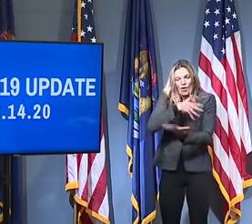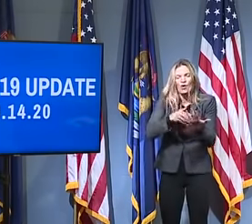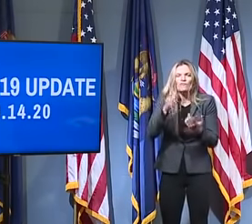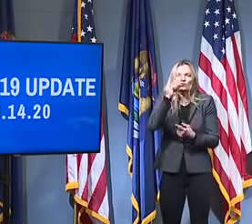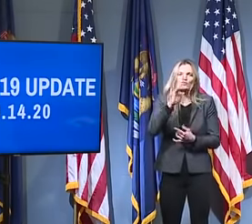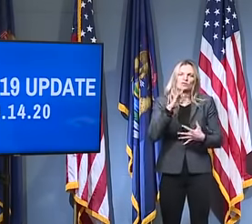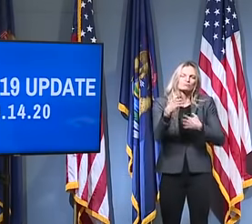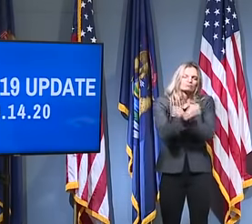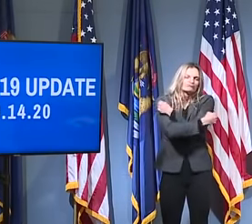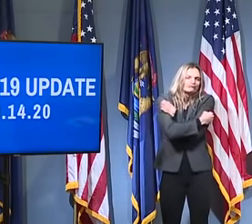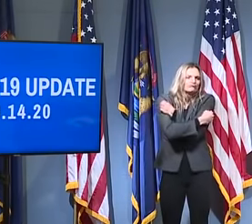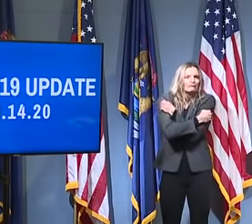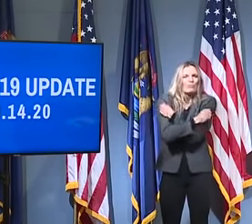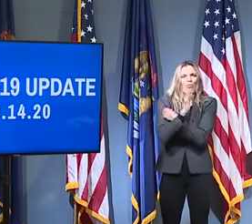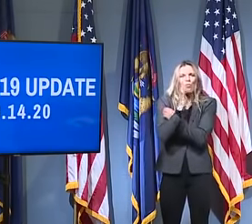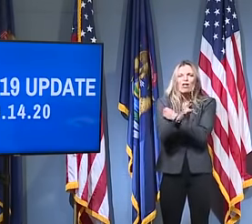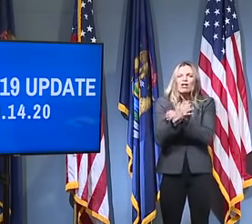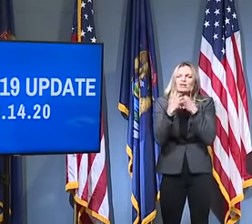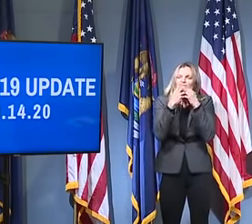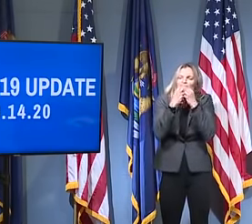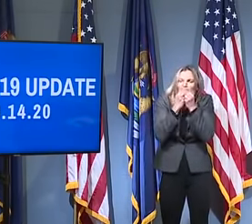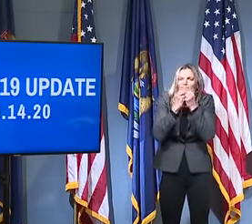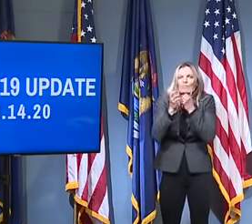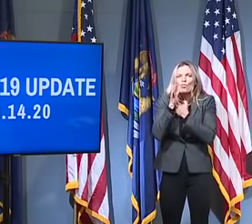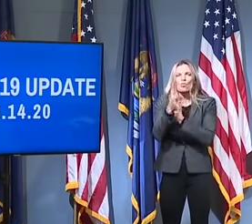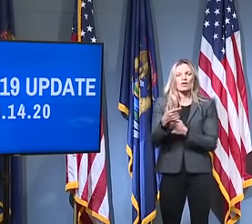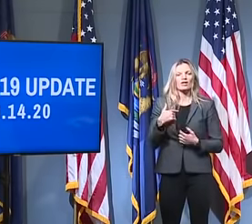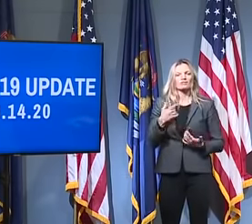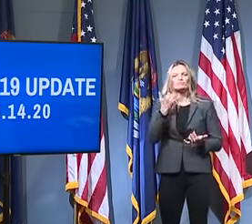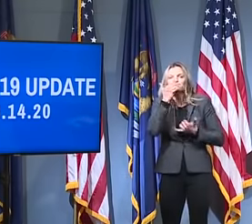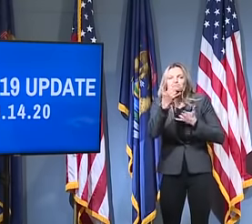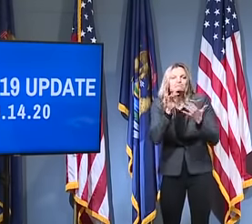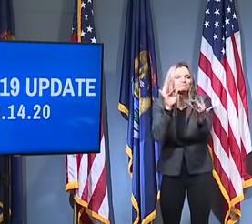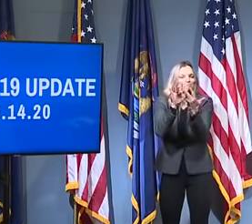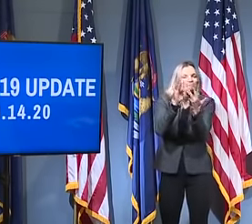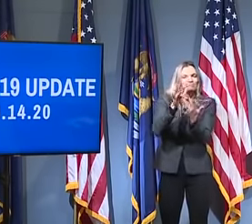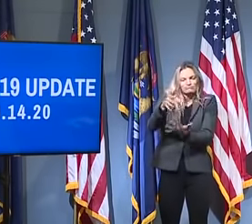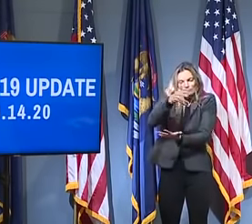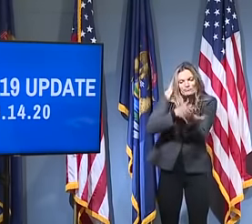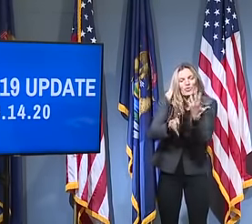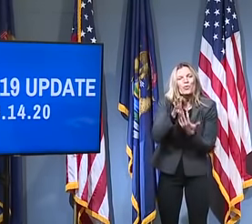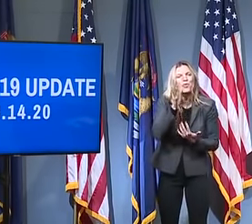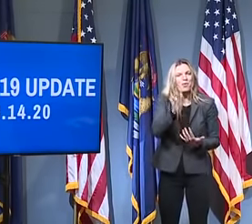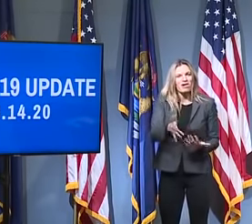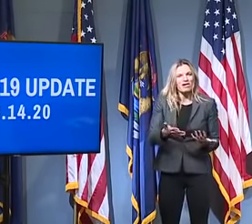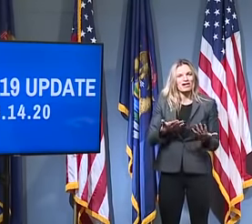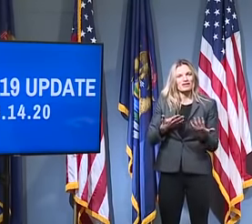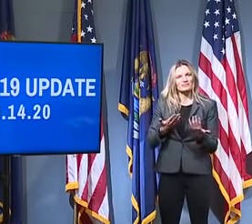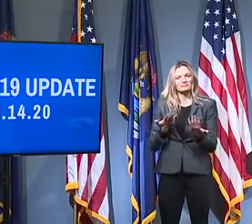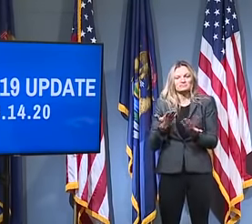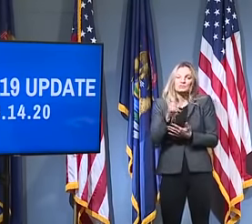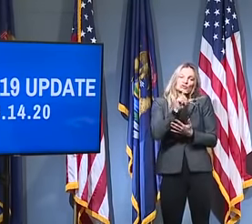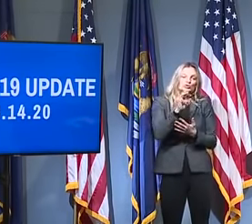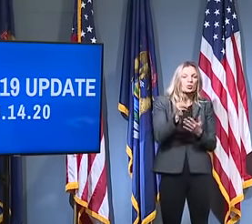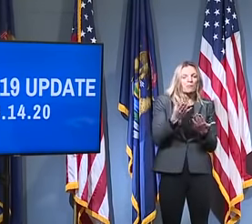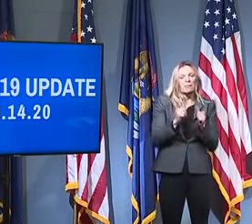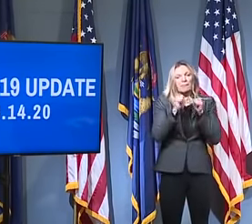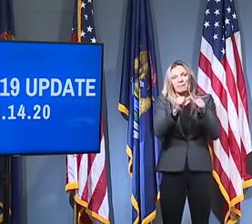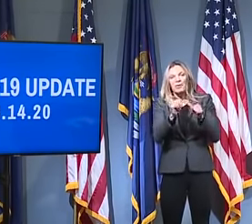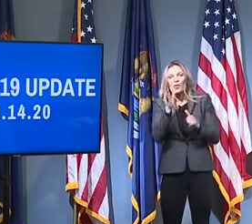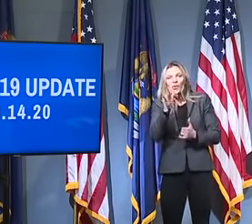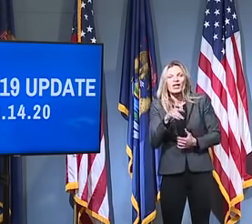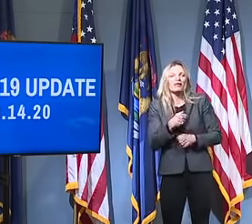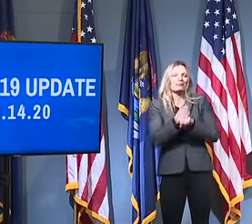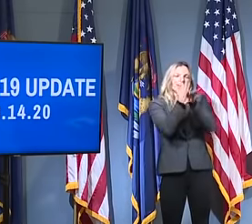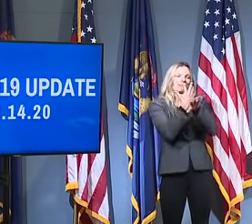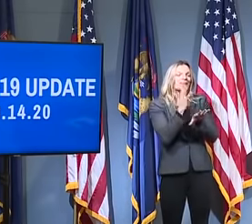a little tighter. We're going to check in on people more often via phone or via text, and maybe we'll still keep a Zoom call or two. That's